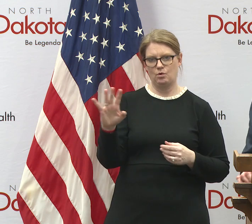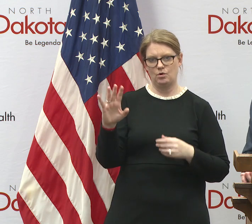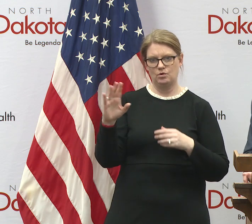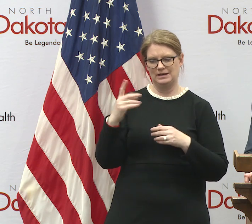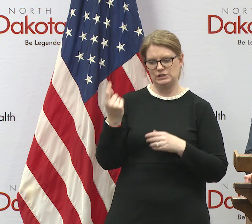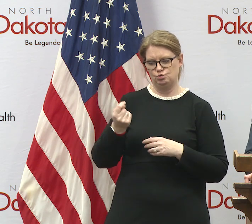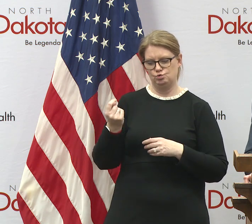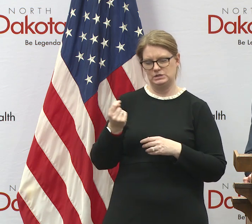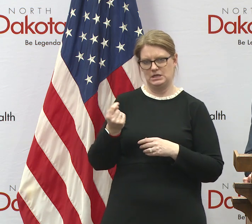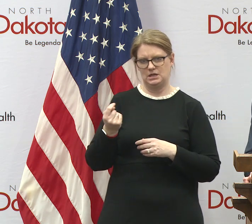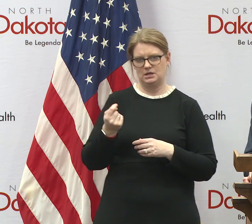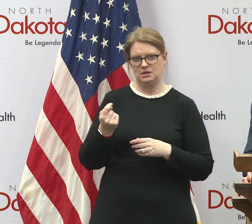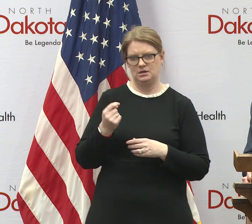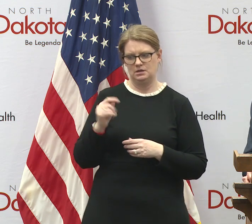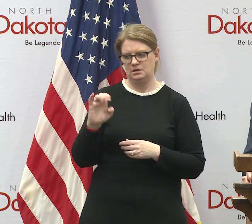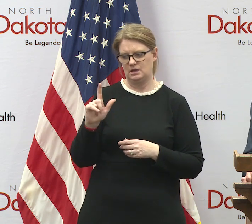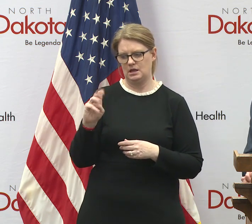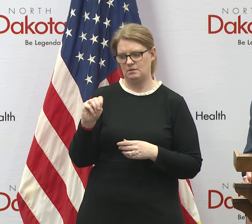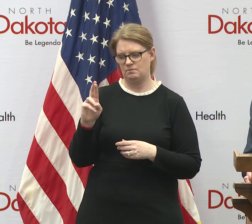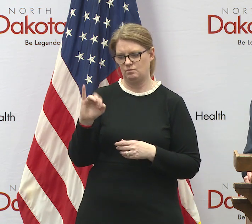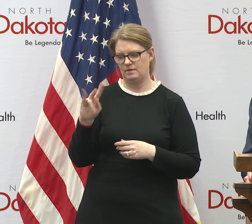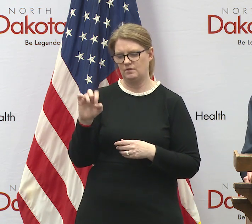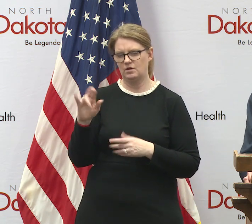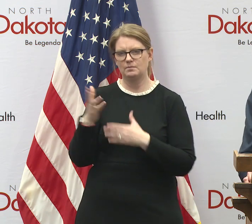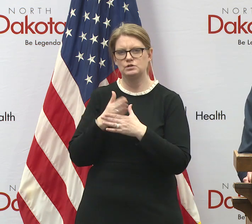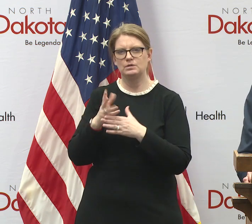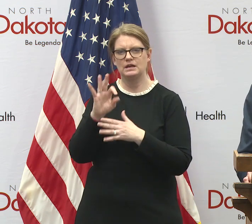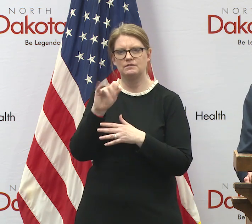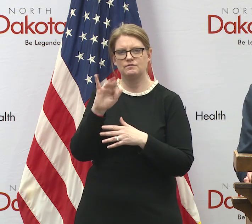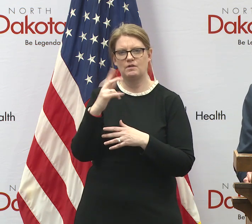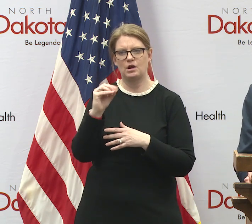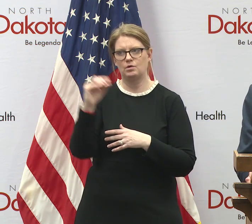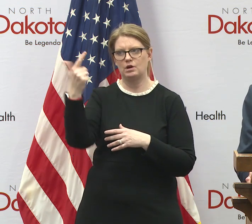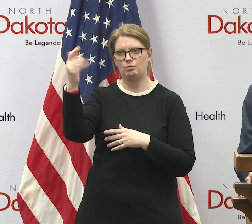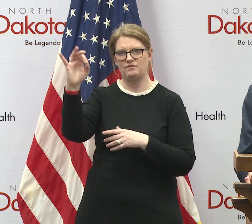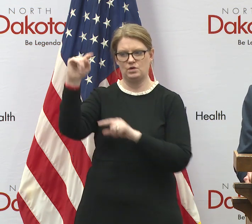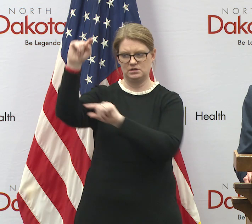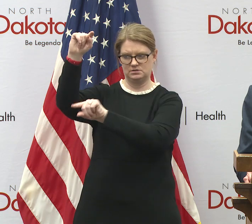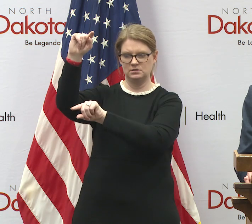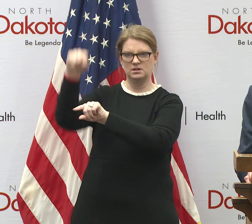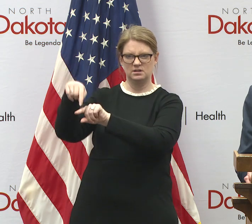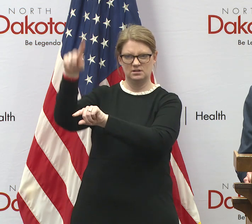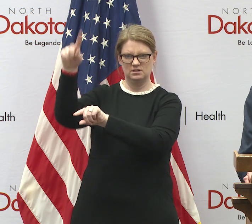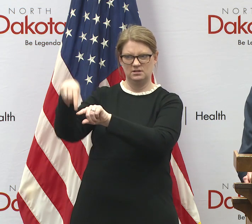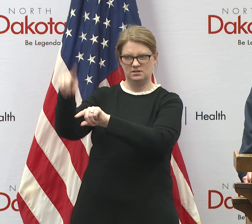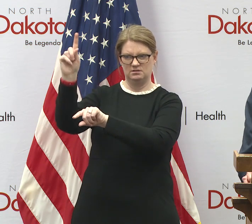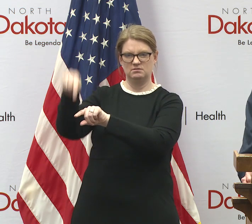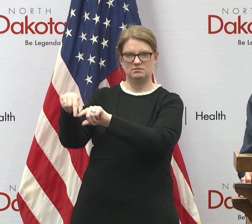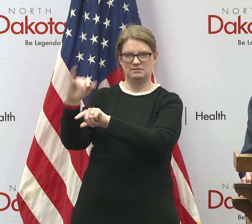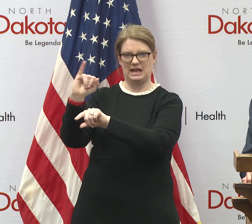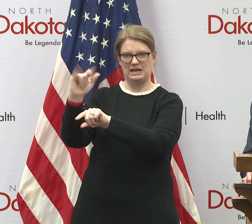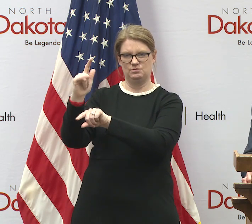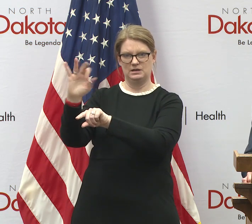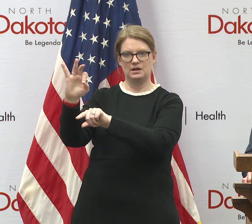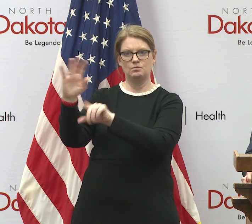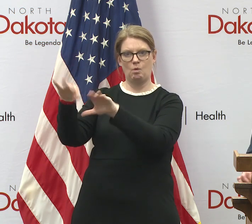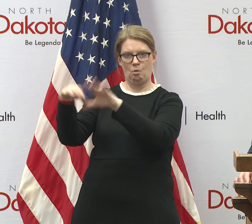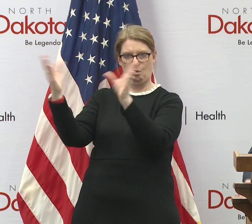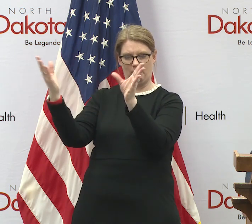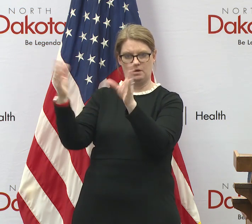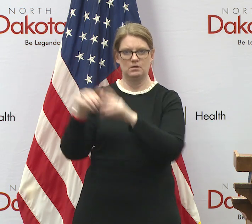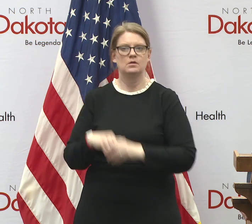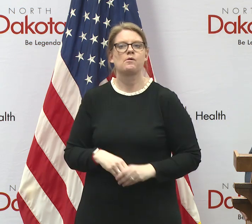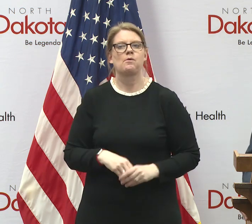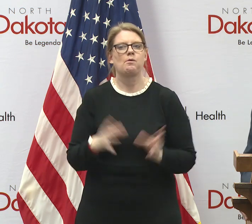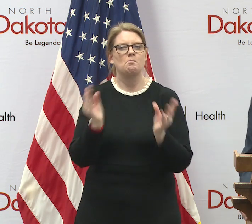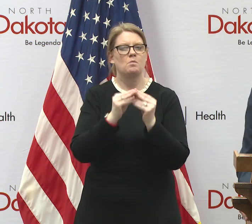And on Tuesday, the Elm River, which is between Fargo and Grand Forks, that rest stop northbound and southbound on I-29 will open.